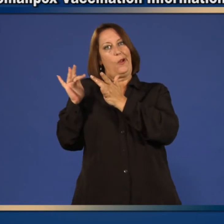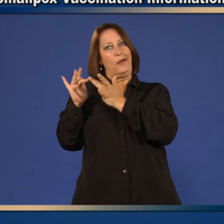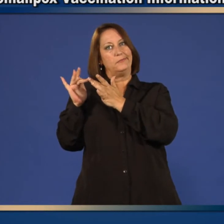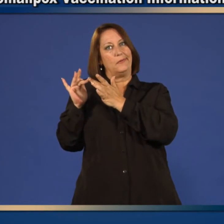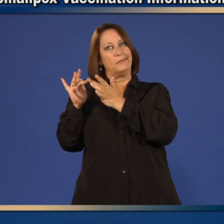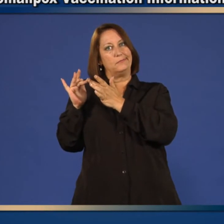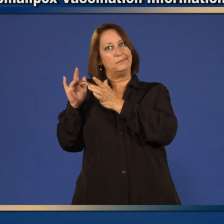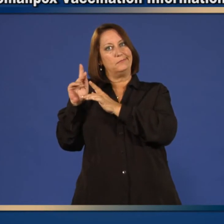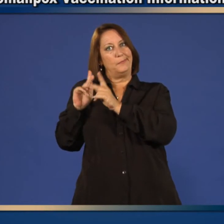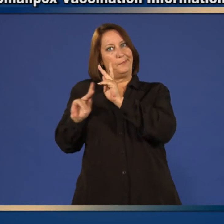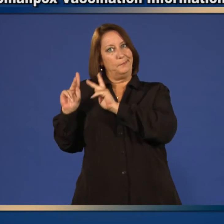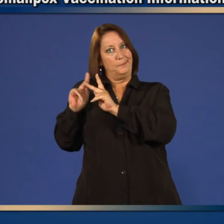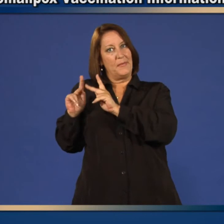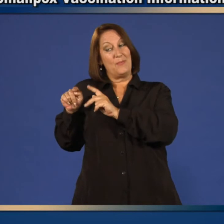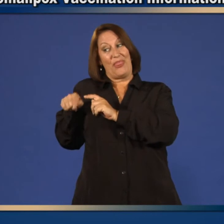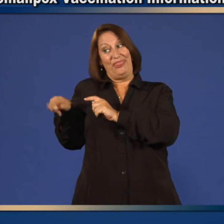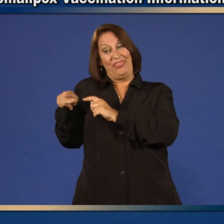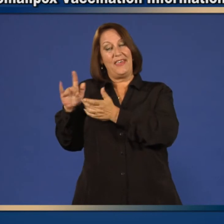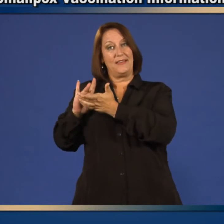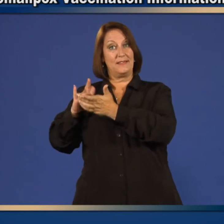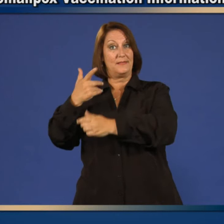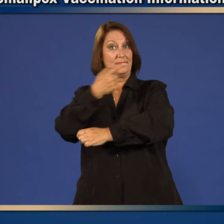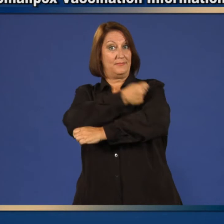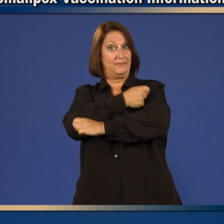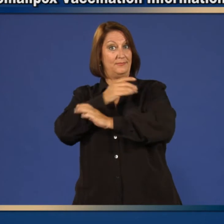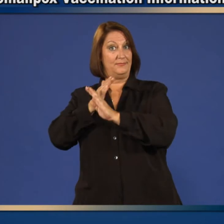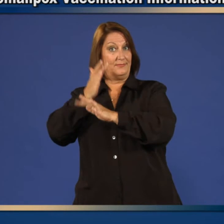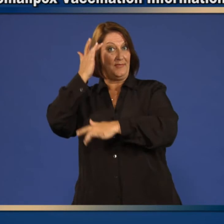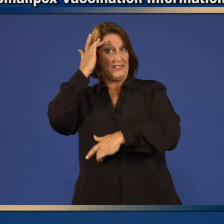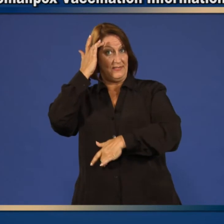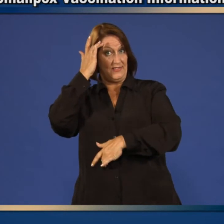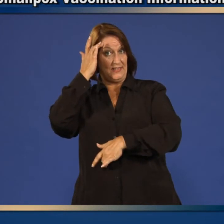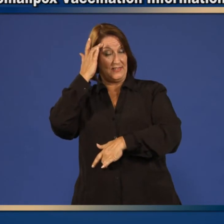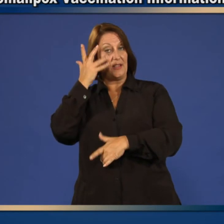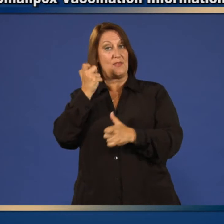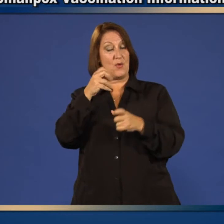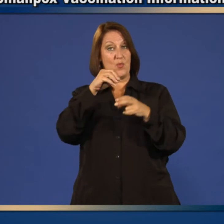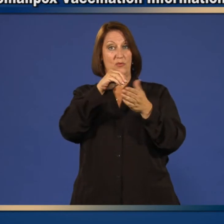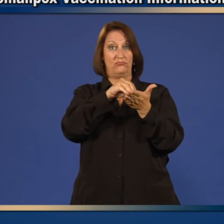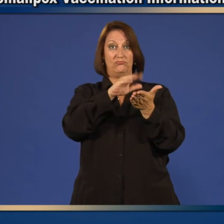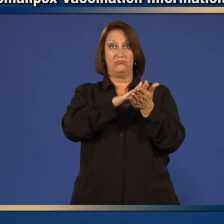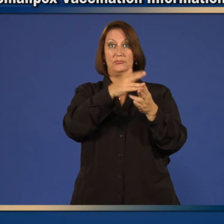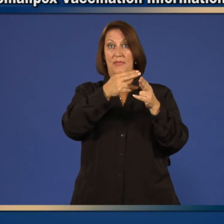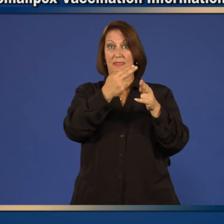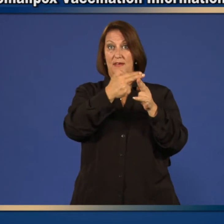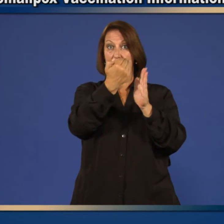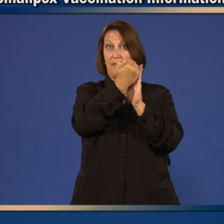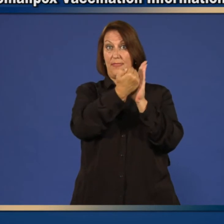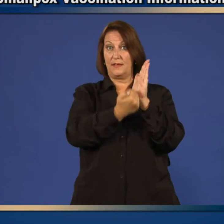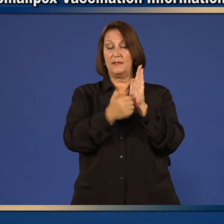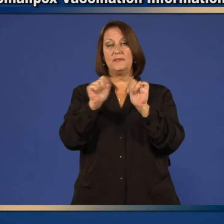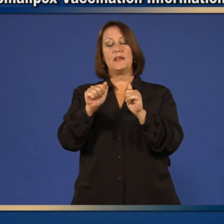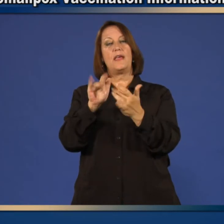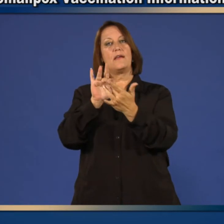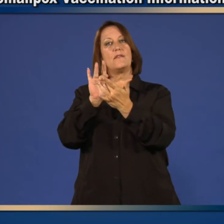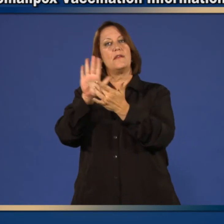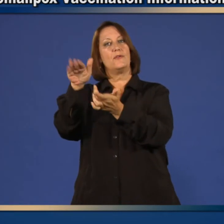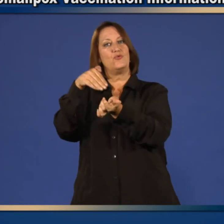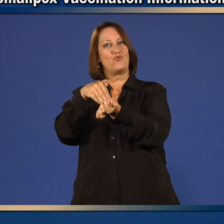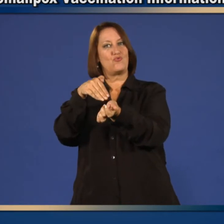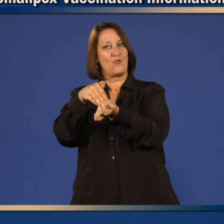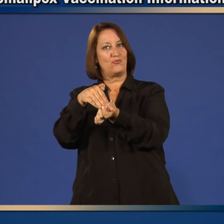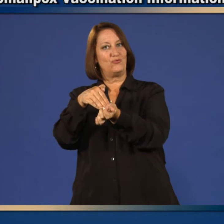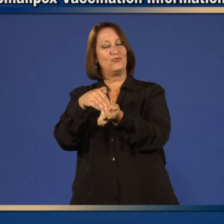the smallpox vaccine, may contact their health care provider or their state